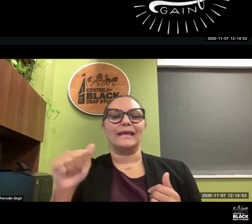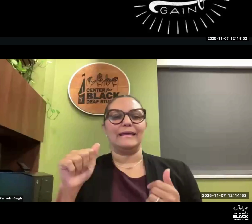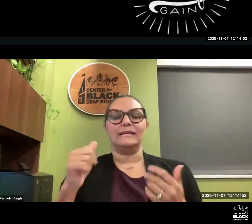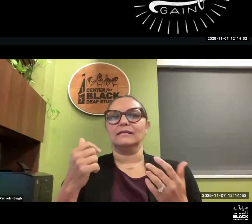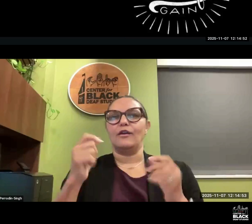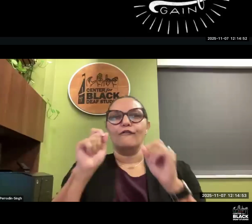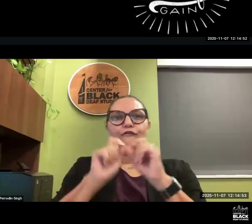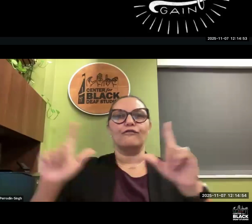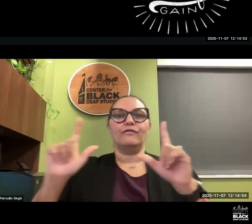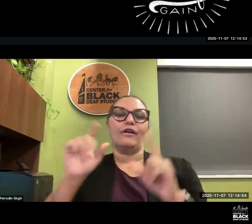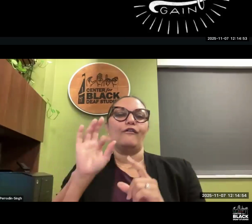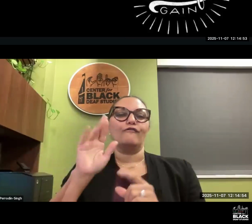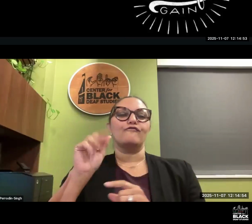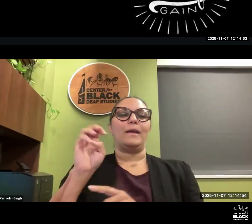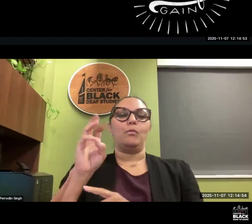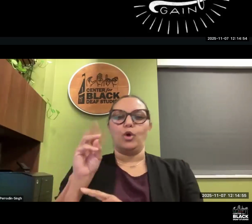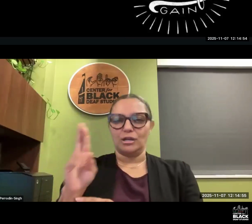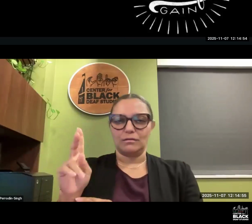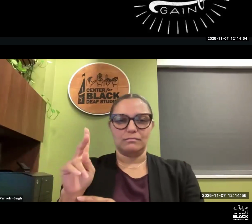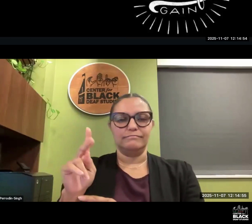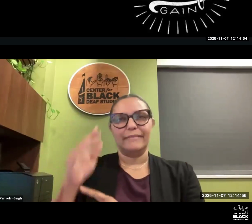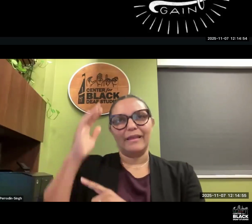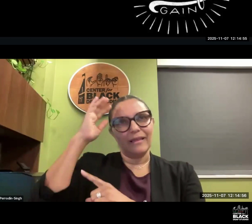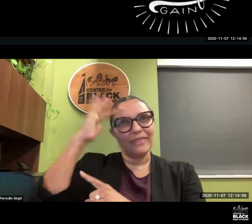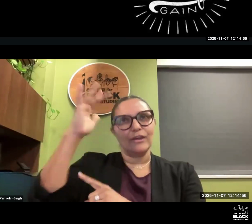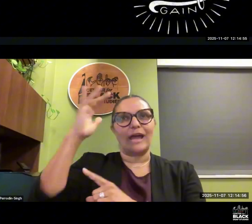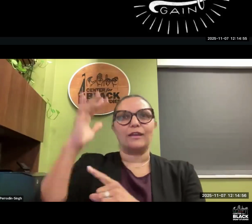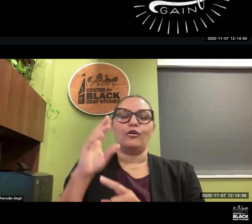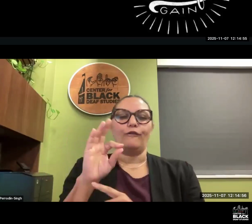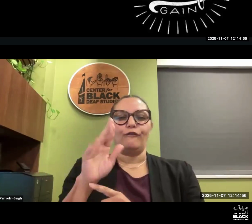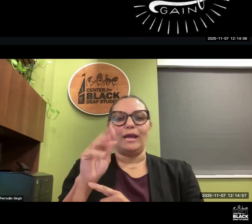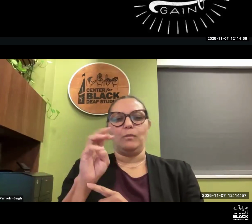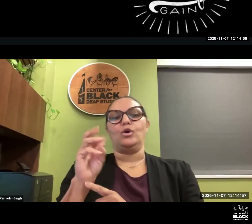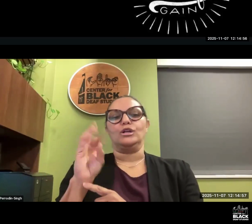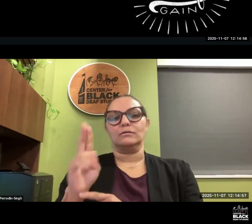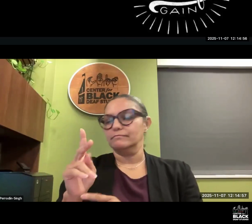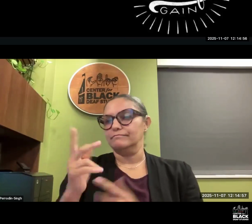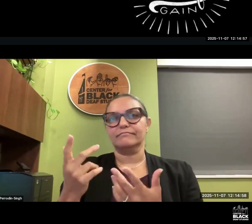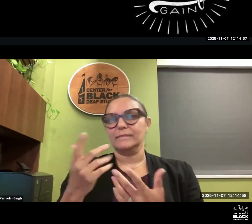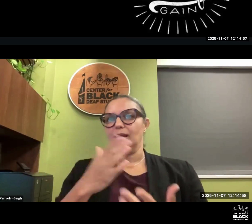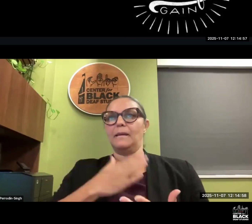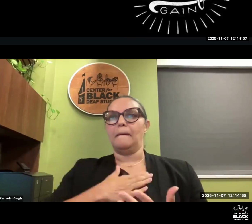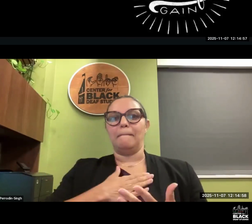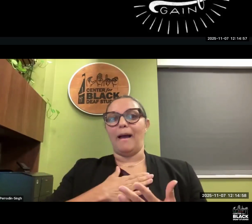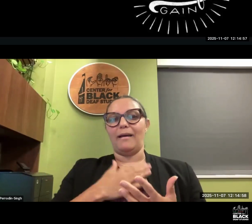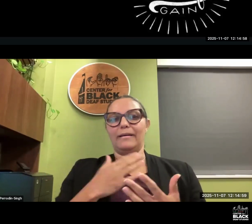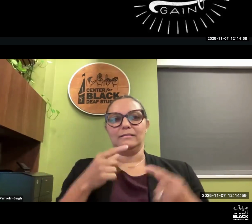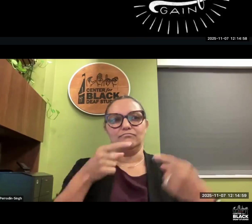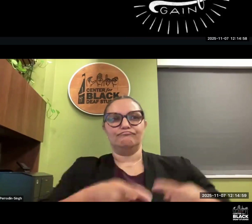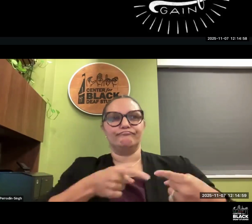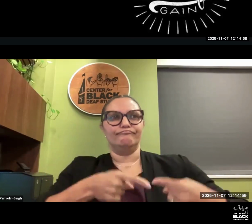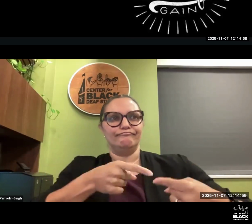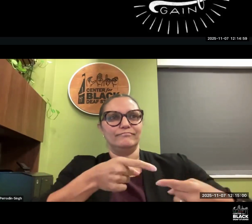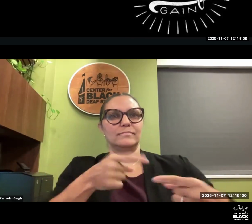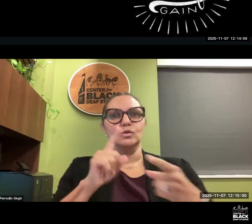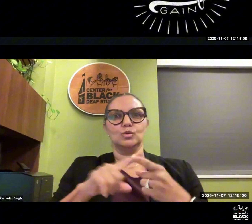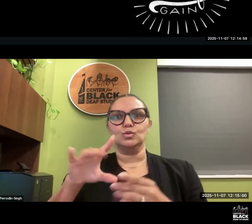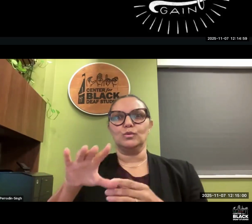Now, every dissertation has to have some sort of theoretical framework.